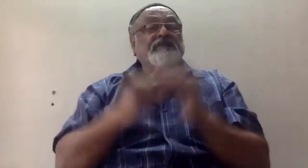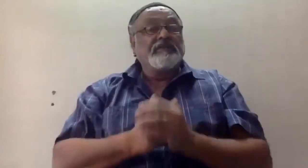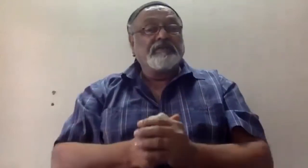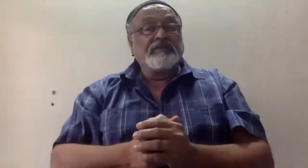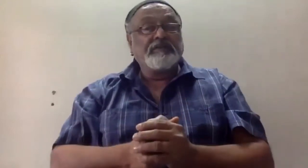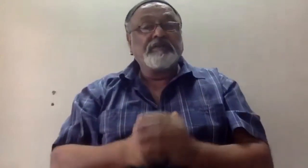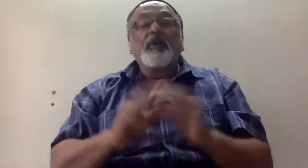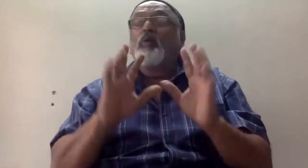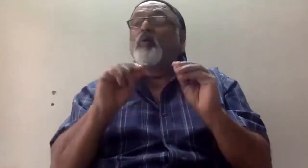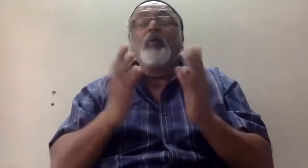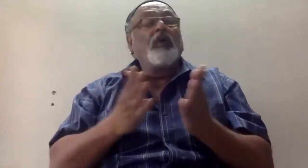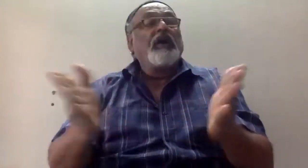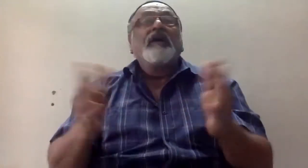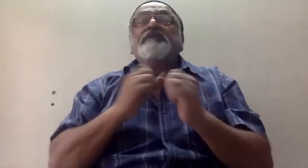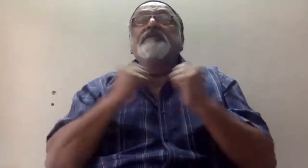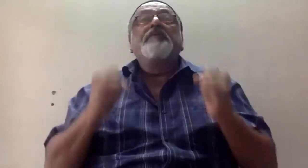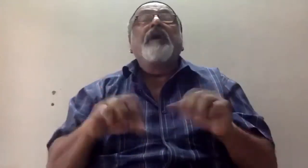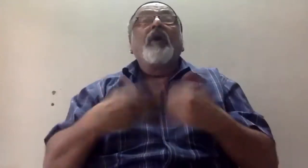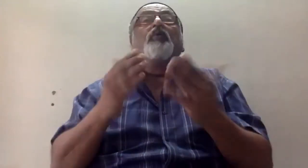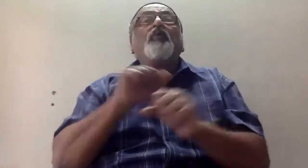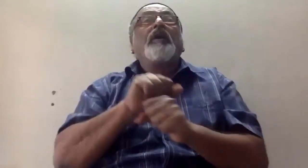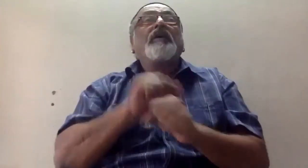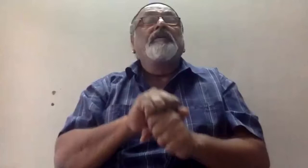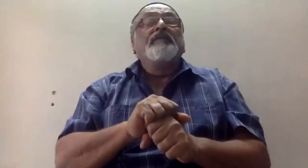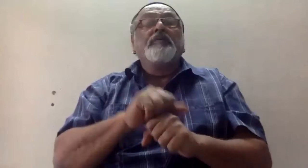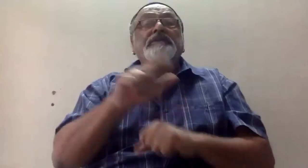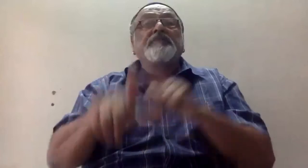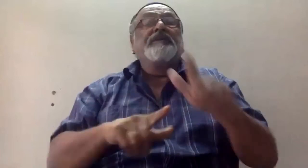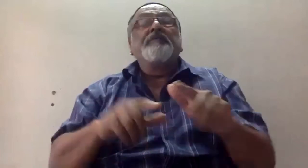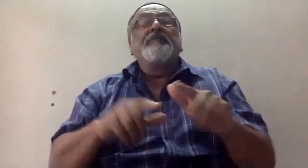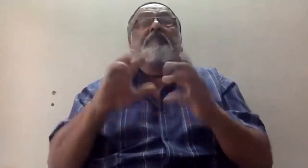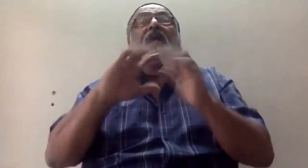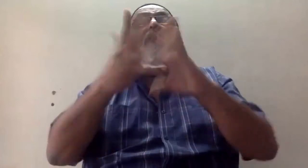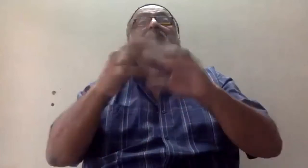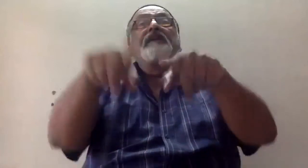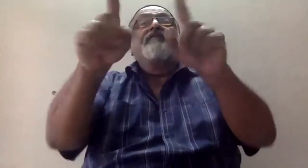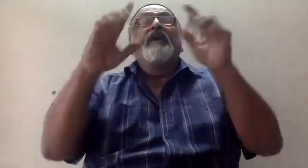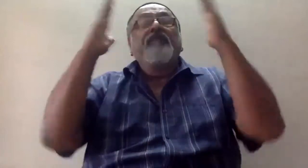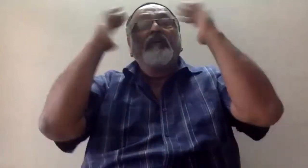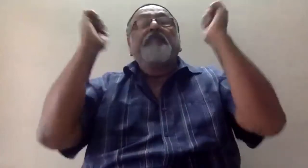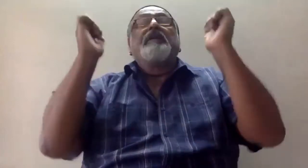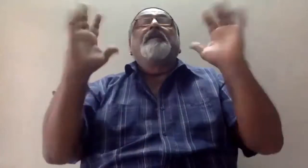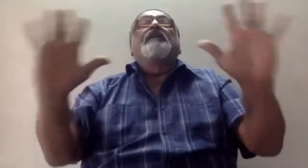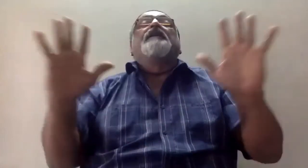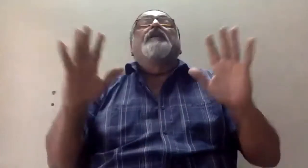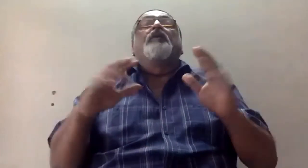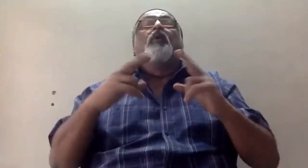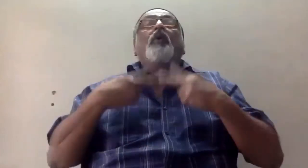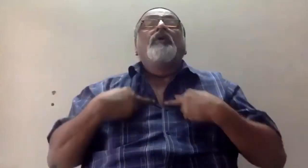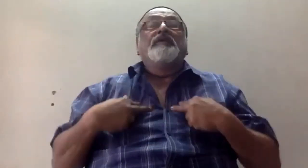how the court works and to make the person comfortable when he's attending the court in any form. As a witness or as a complainant